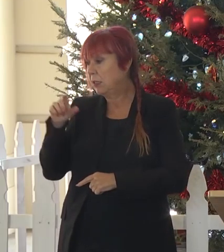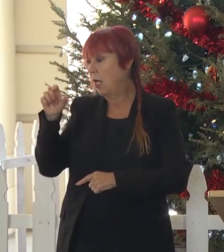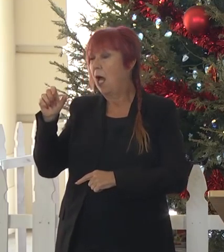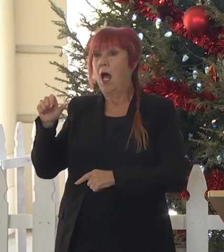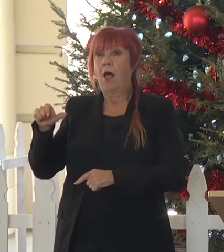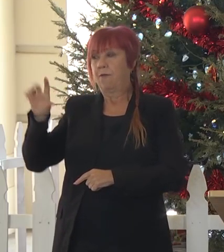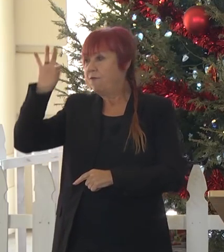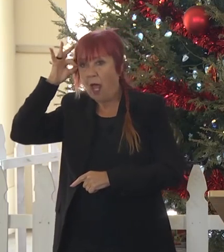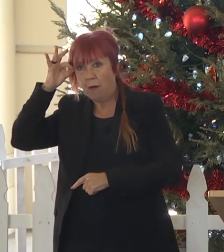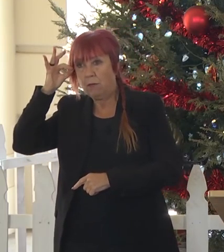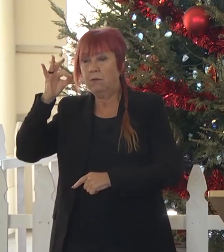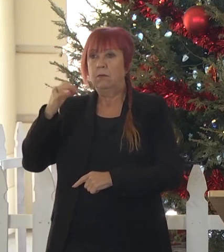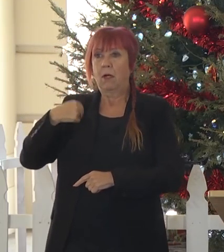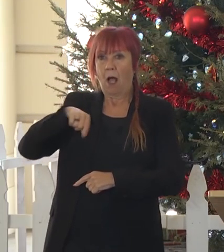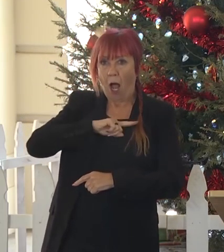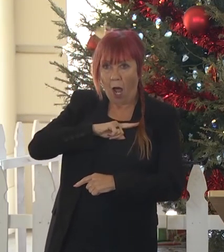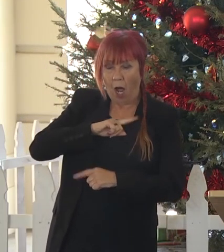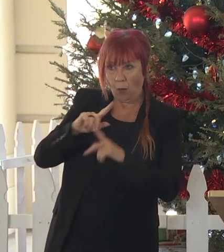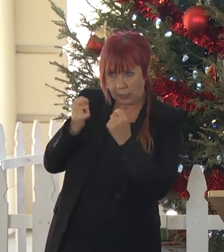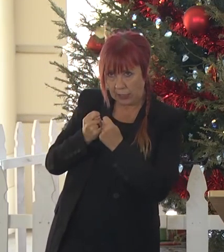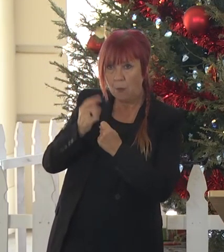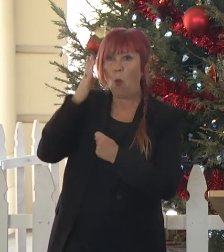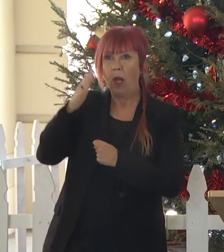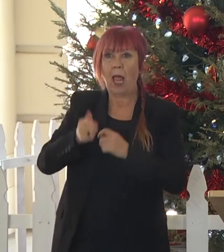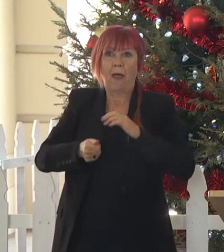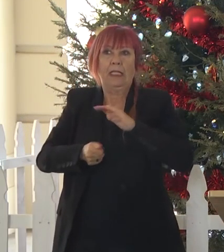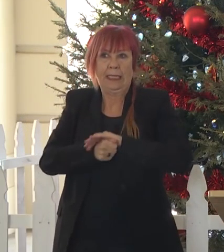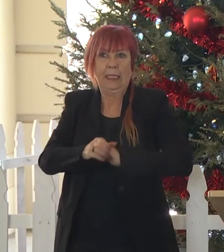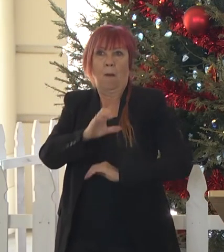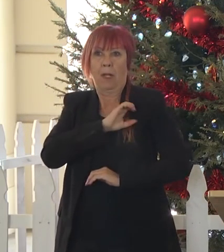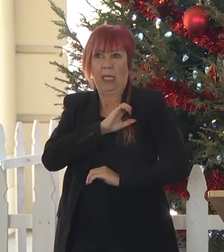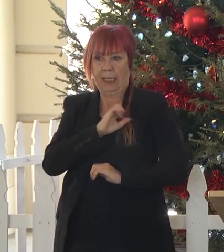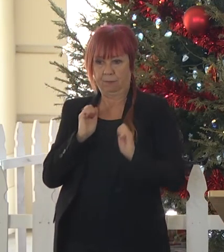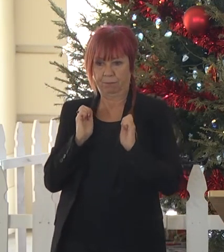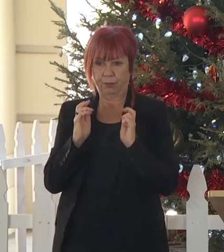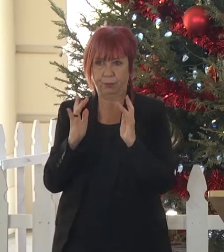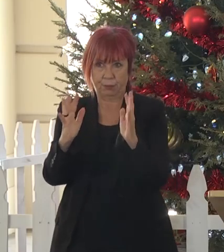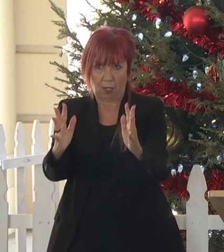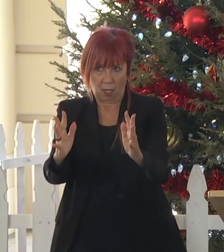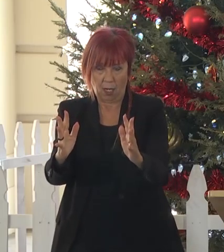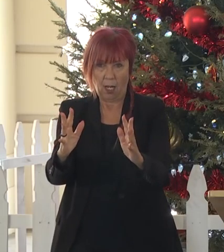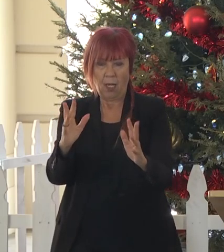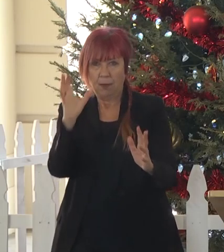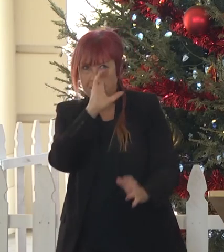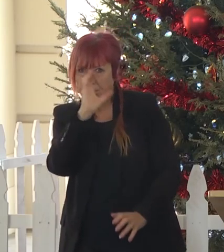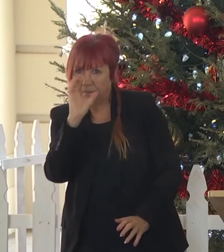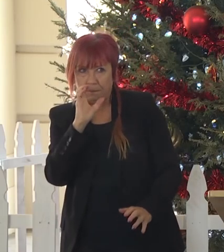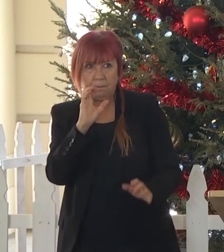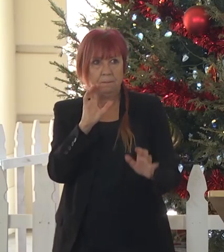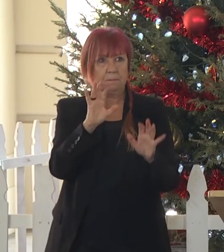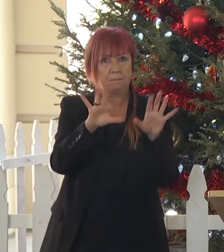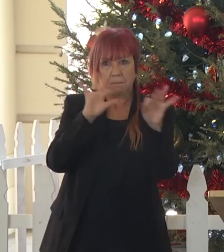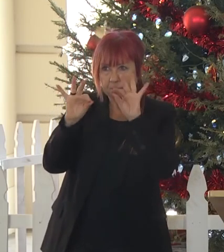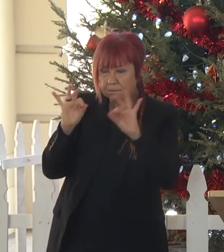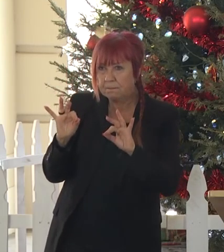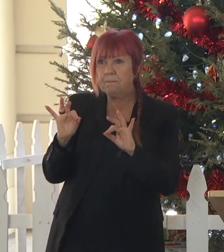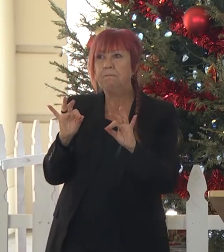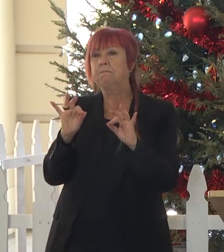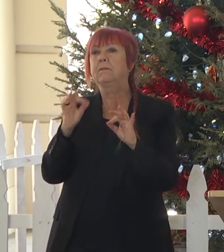Department, we'll have undercover assets along the parade route, obviously for intelligence gathering and in the